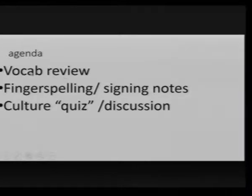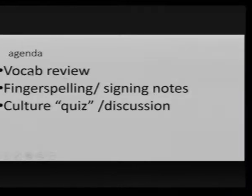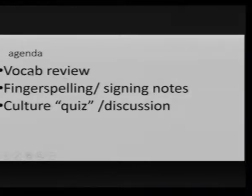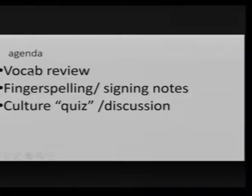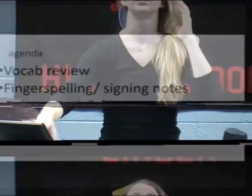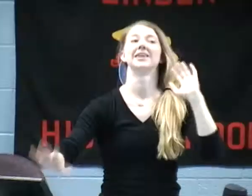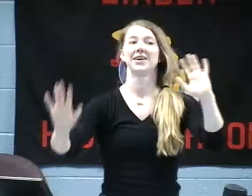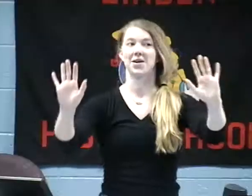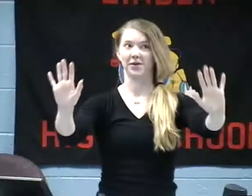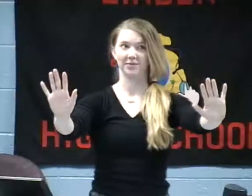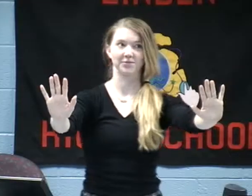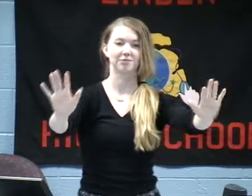Oh, yeah, review.